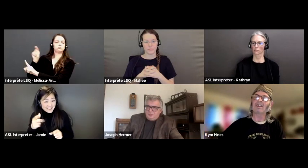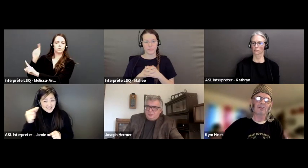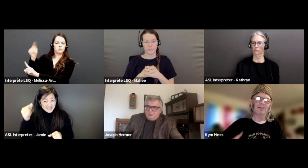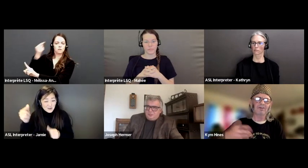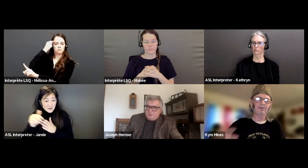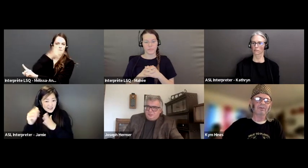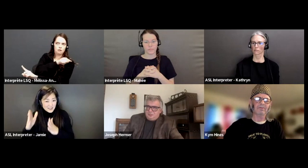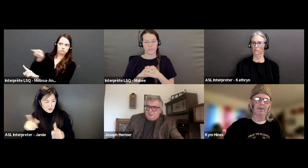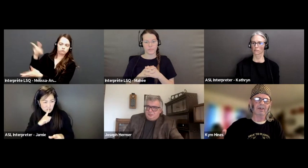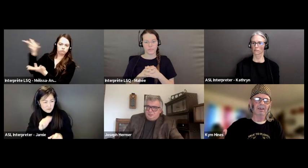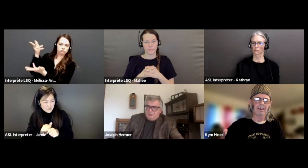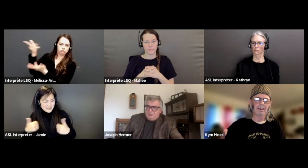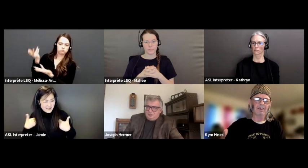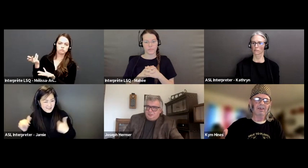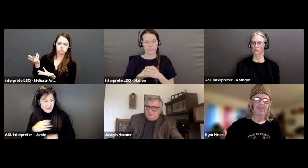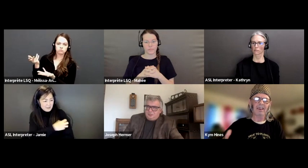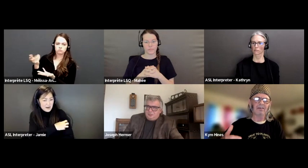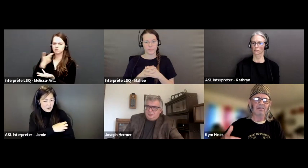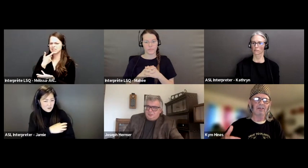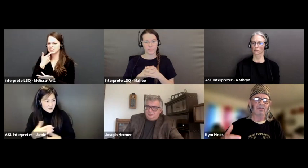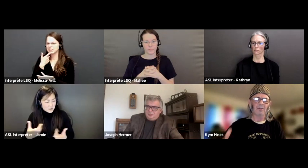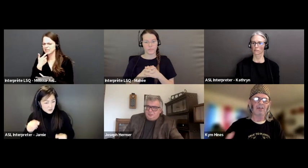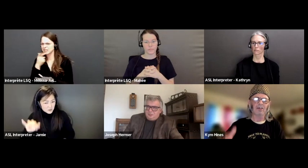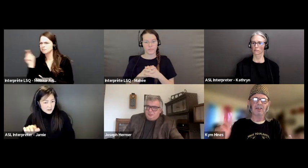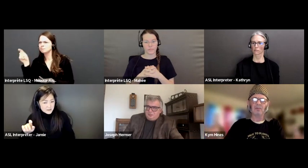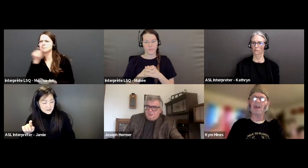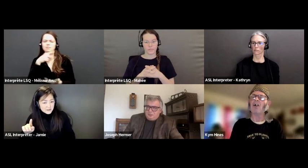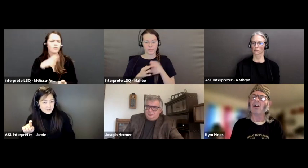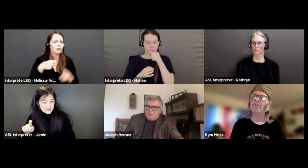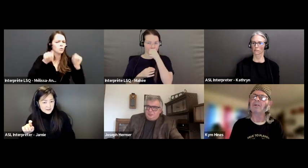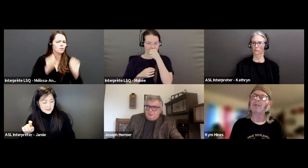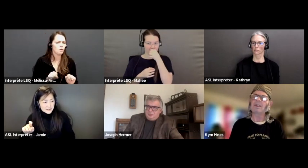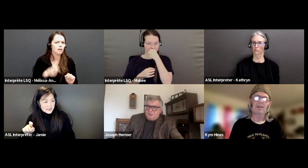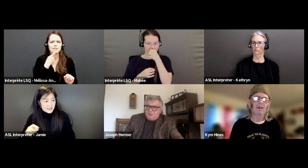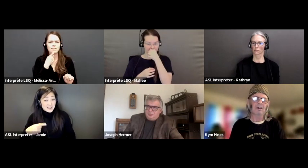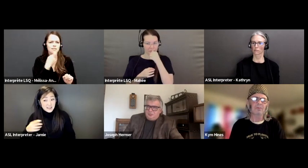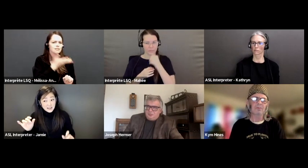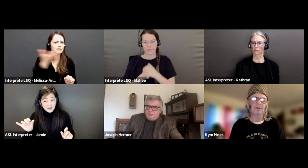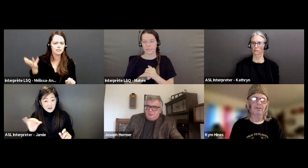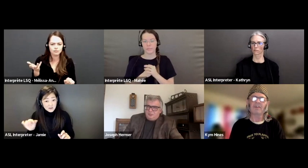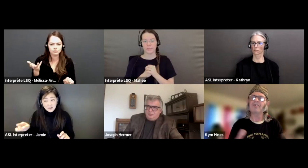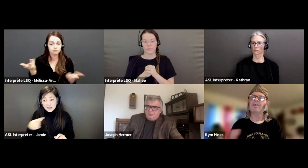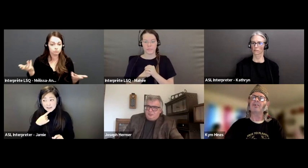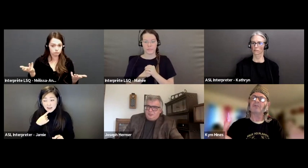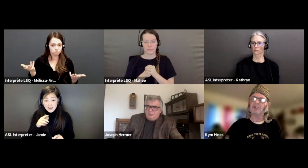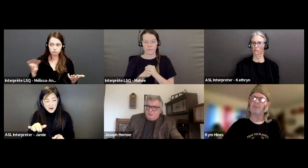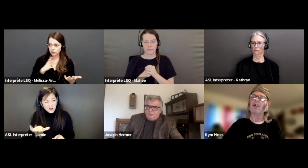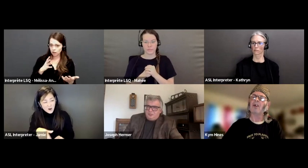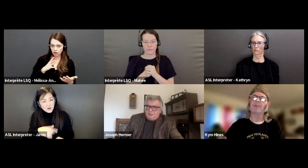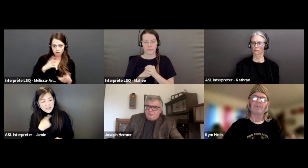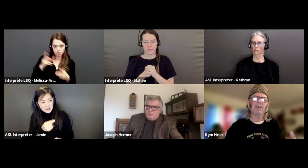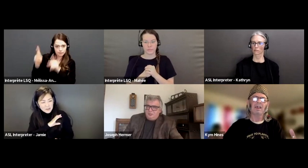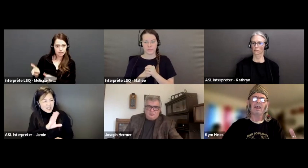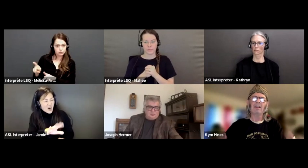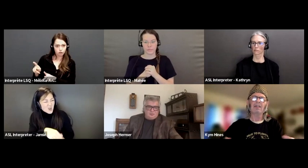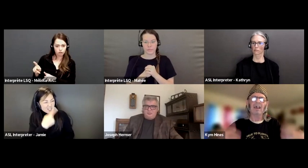you know, to sort of say, you know, to bylaw, can you back off, or to police, can you back off?